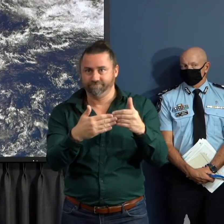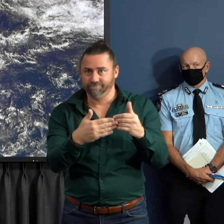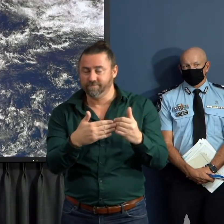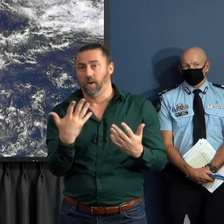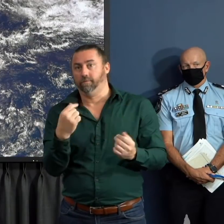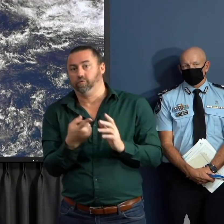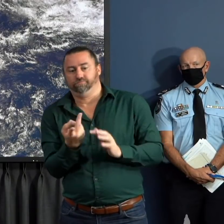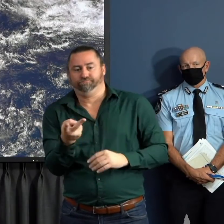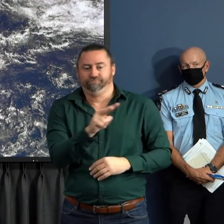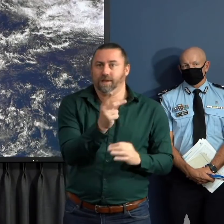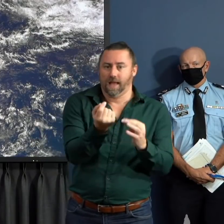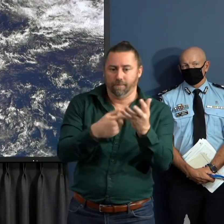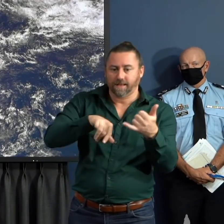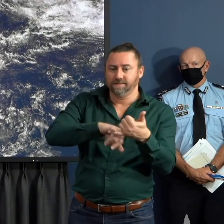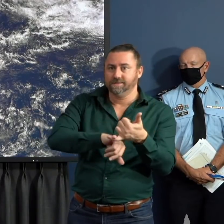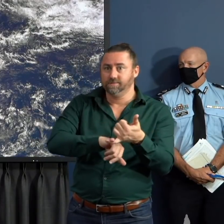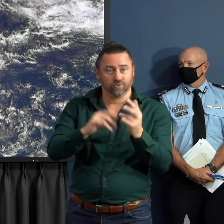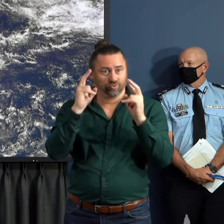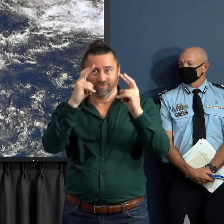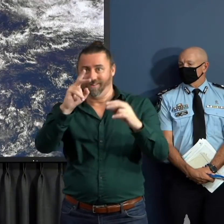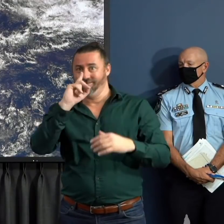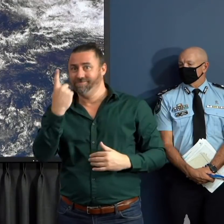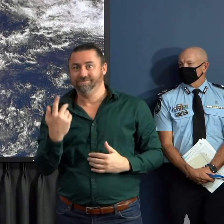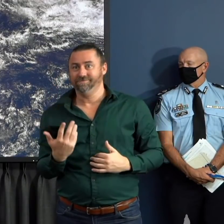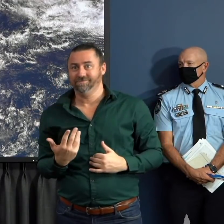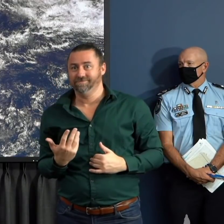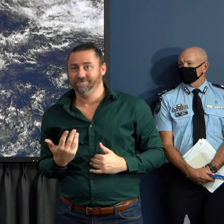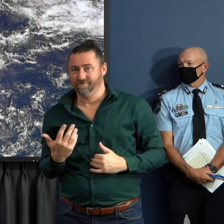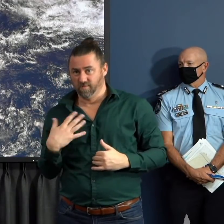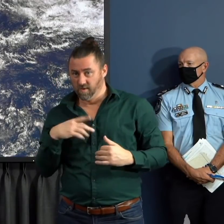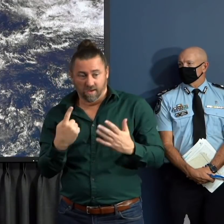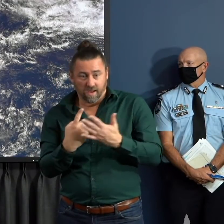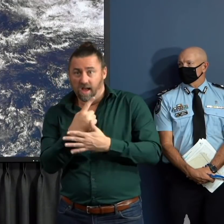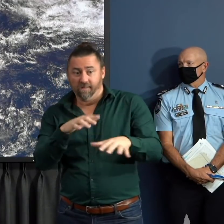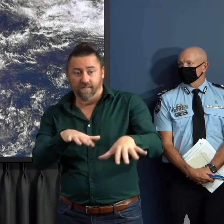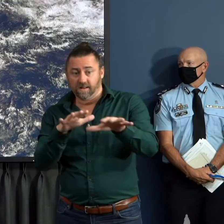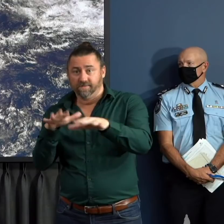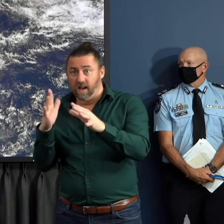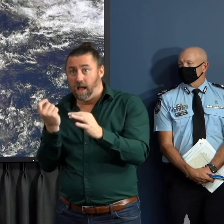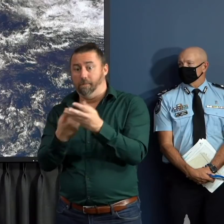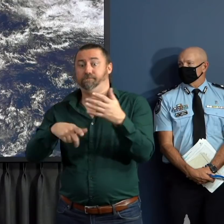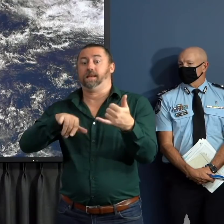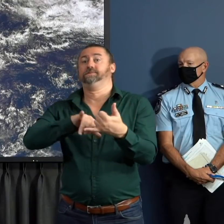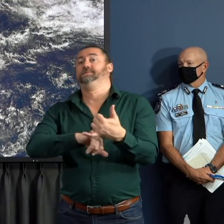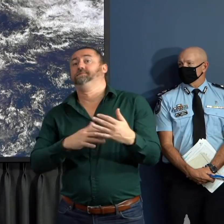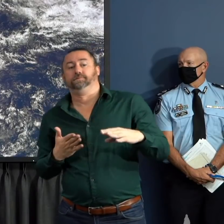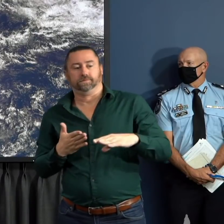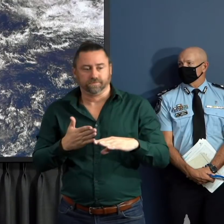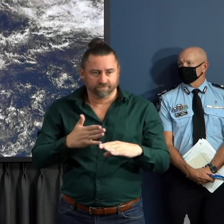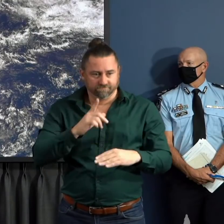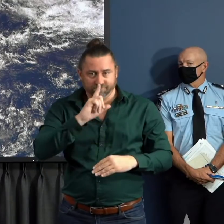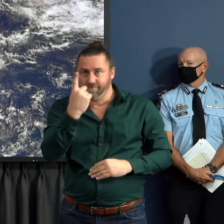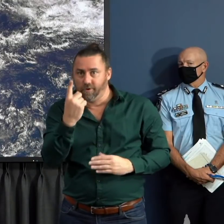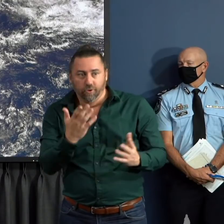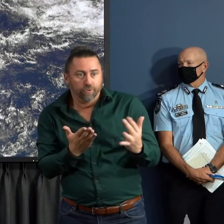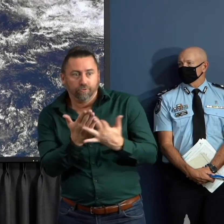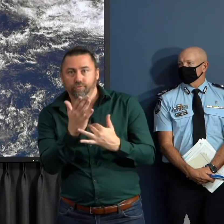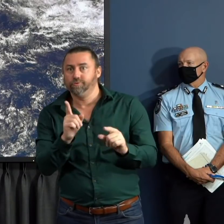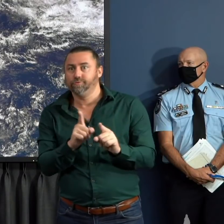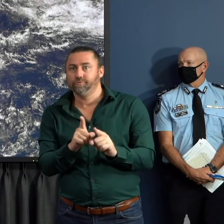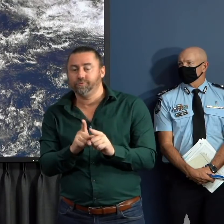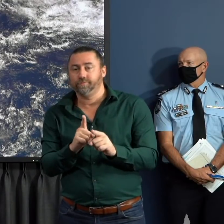there, but again, because of sometimes local flooding, those services will